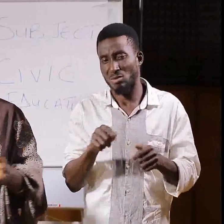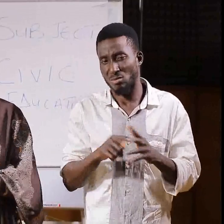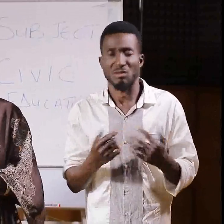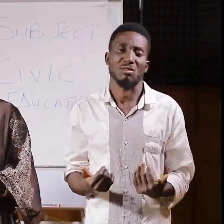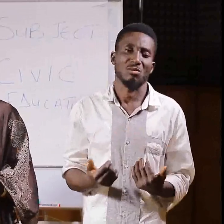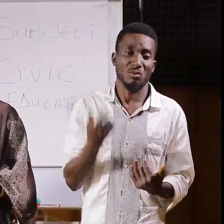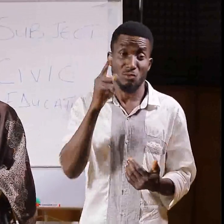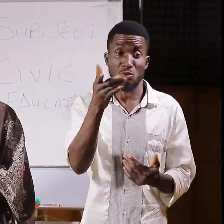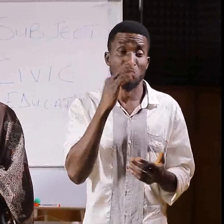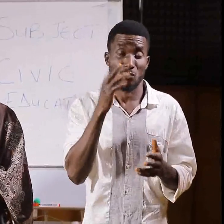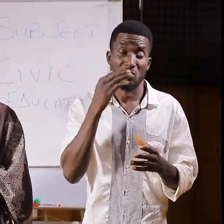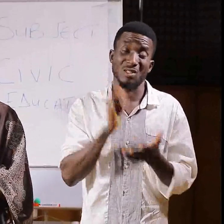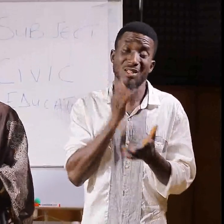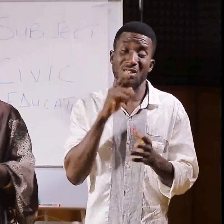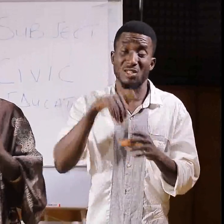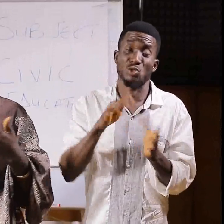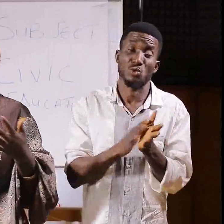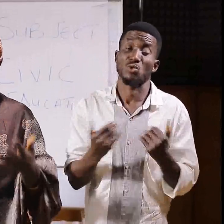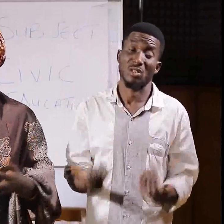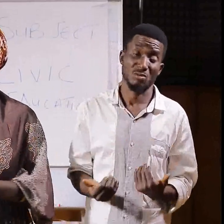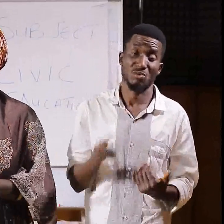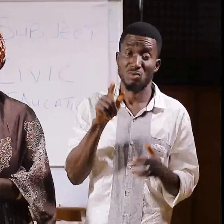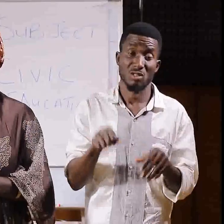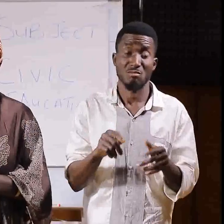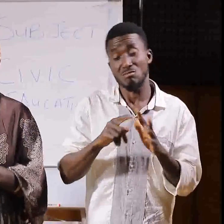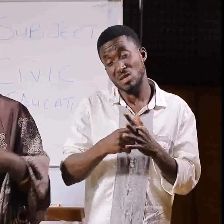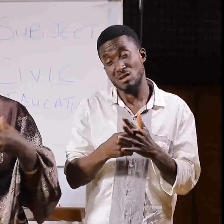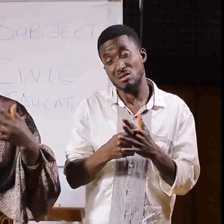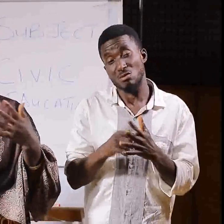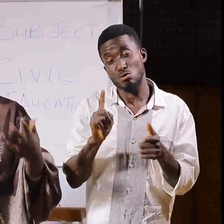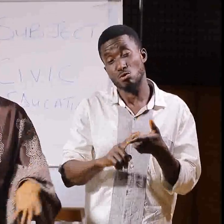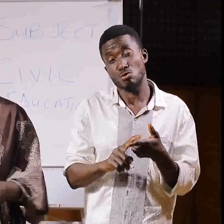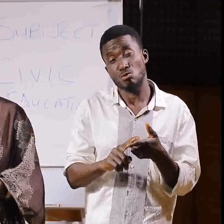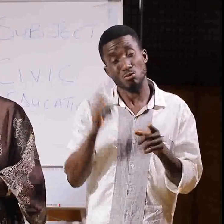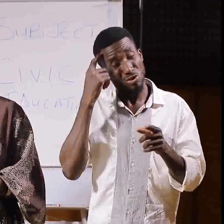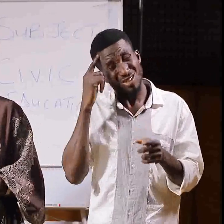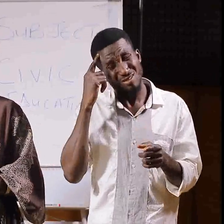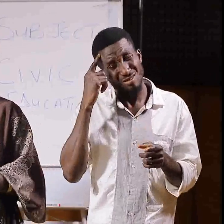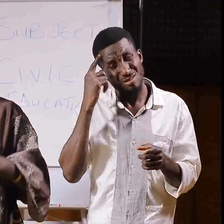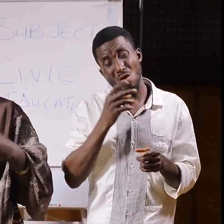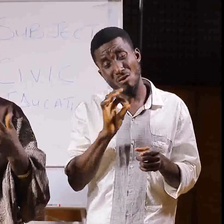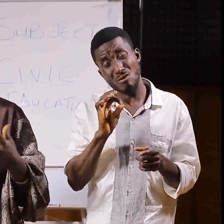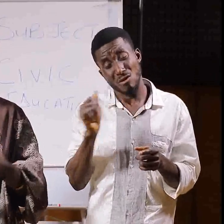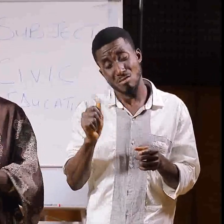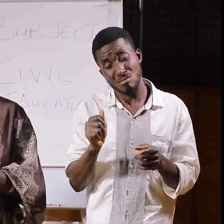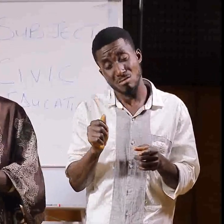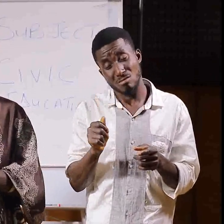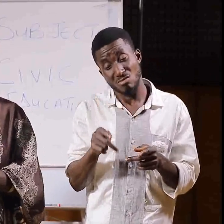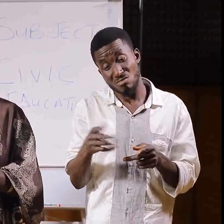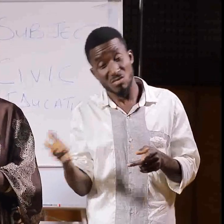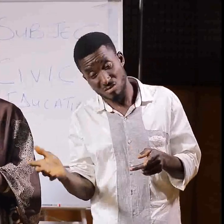For those of you that are in school now, you can begin to think of a